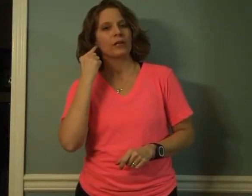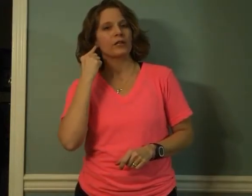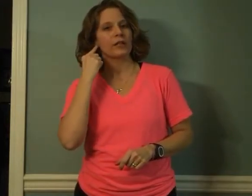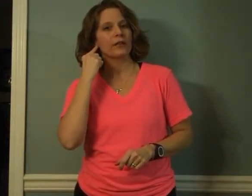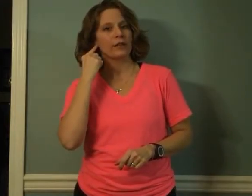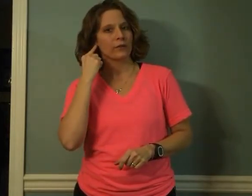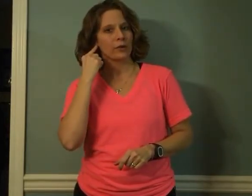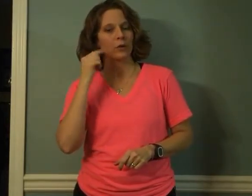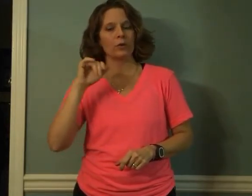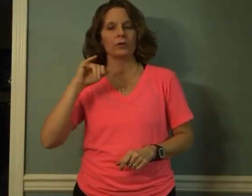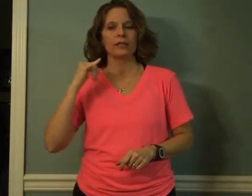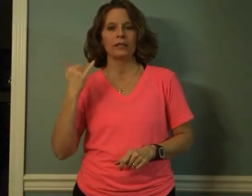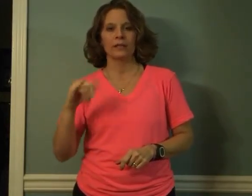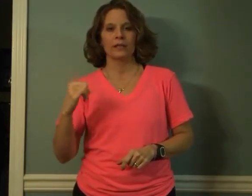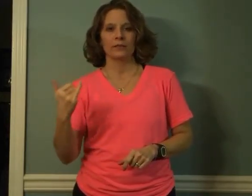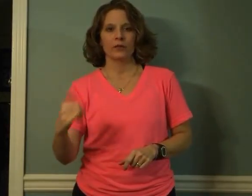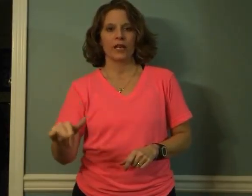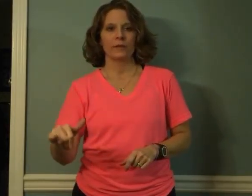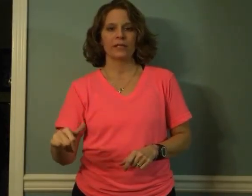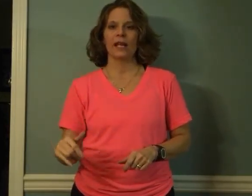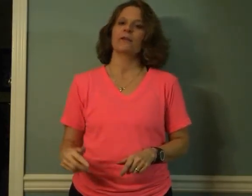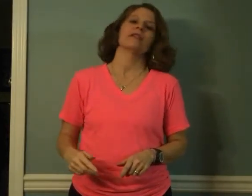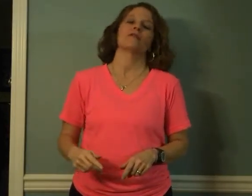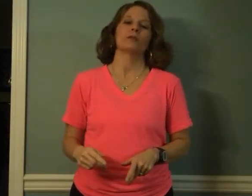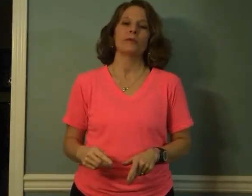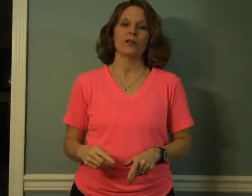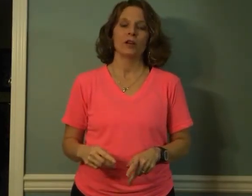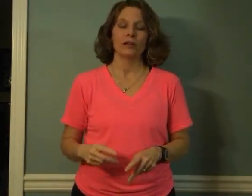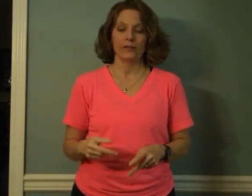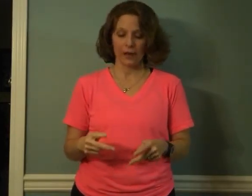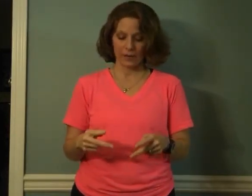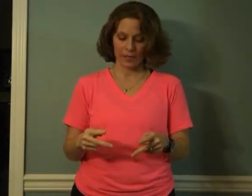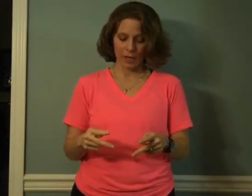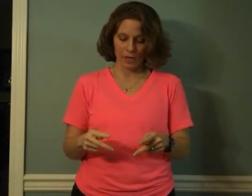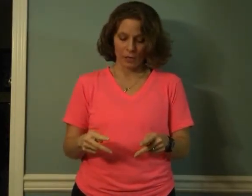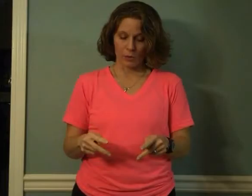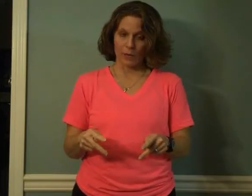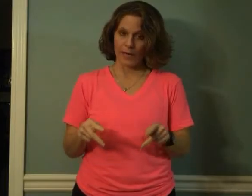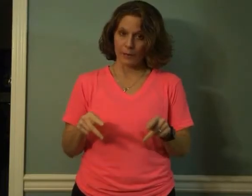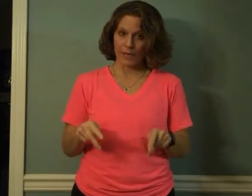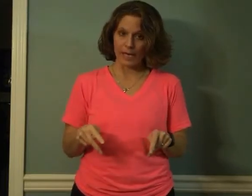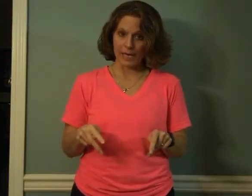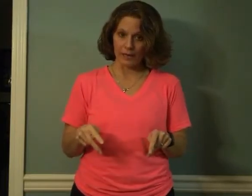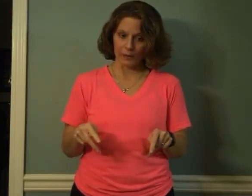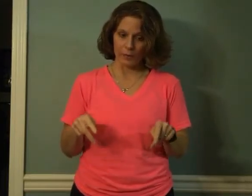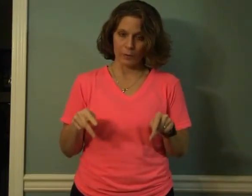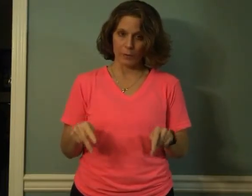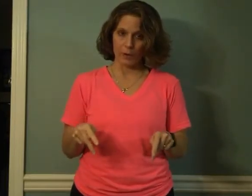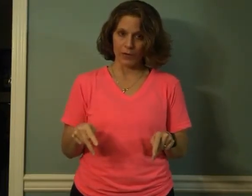at your earring for the gold. For Jamestown and for Plymouth Colony founded, we're going to make a P with both